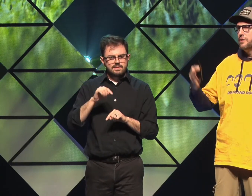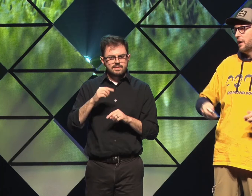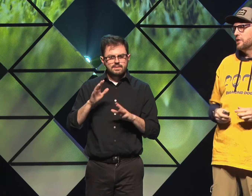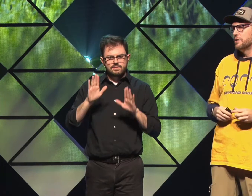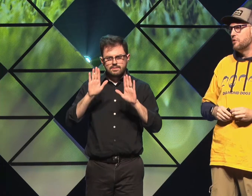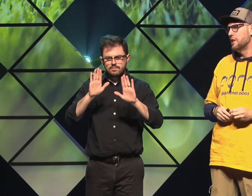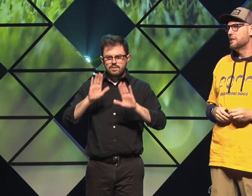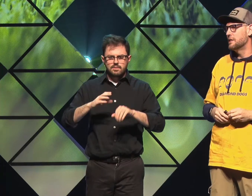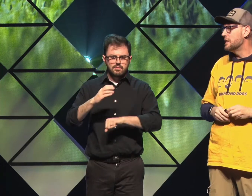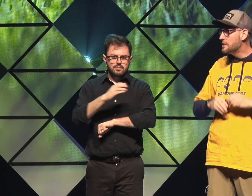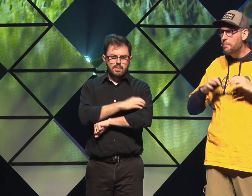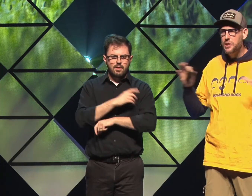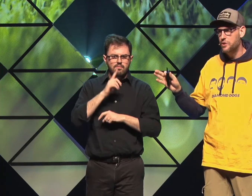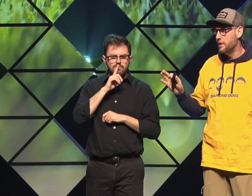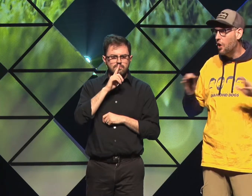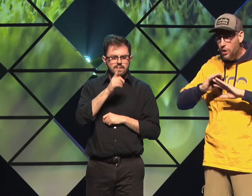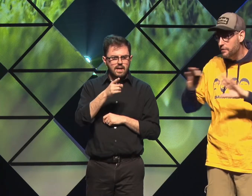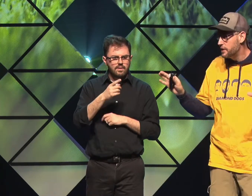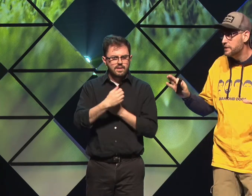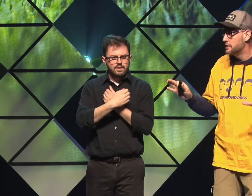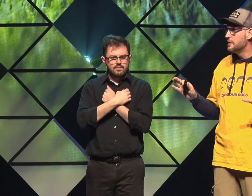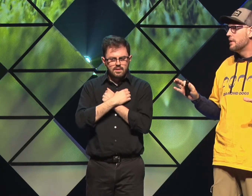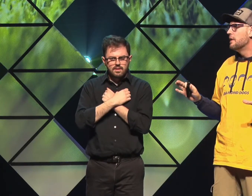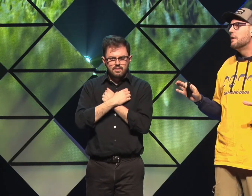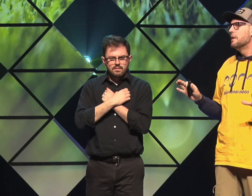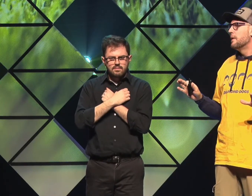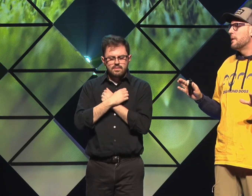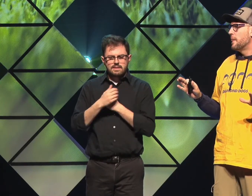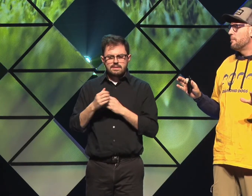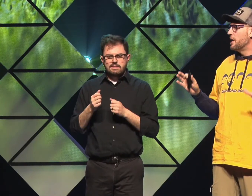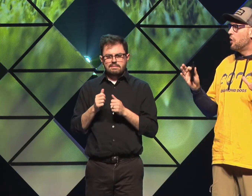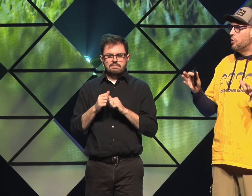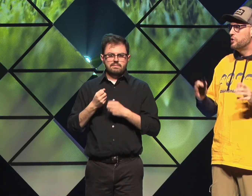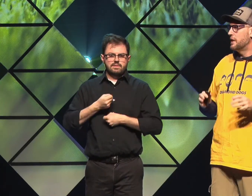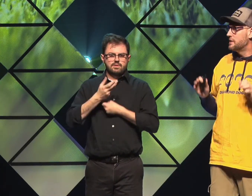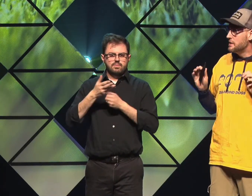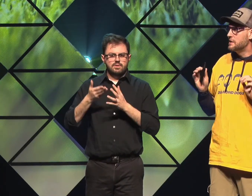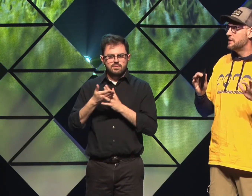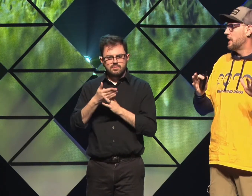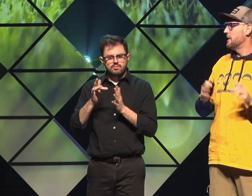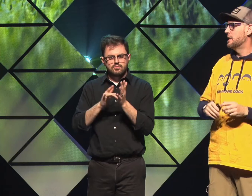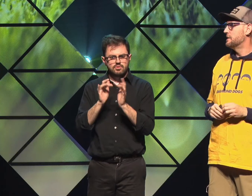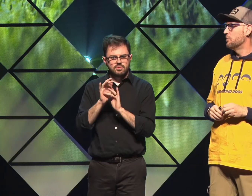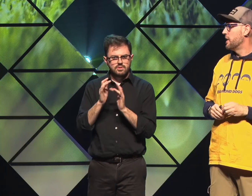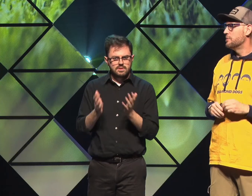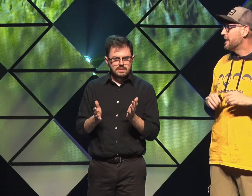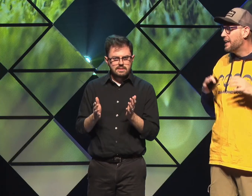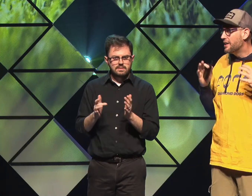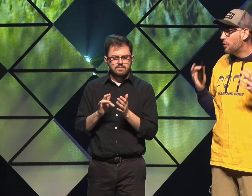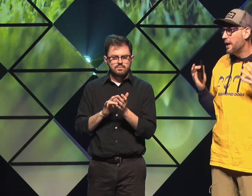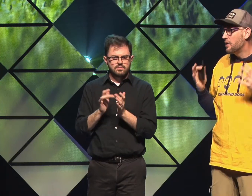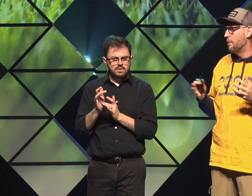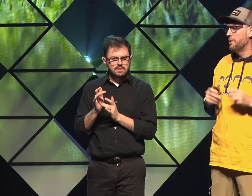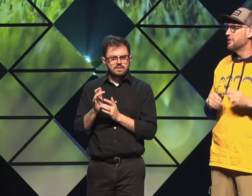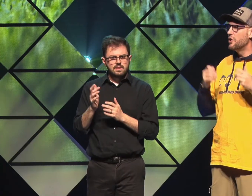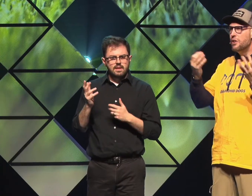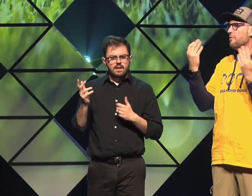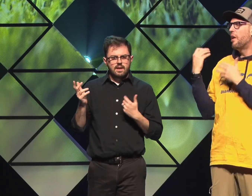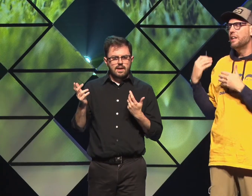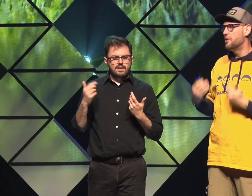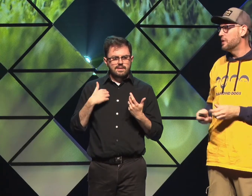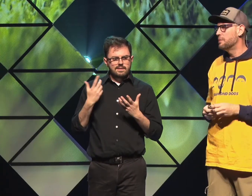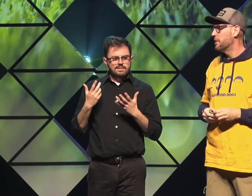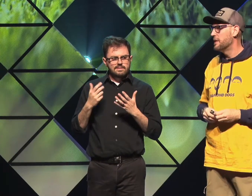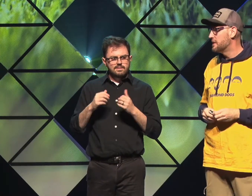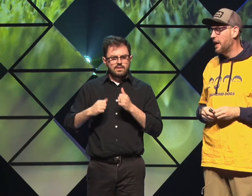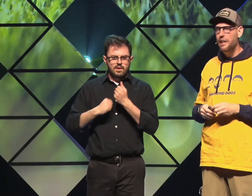and resurrection of Jesus. And it's a mystery, all of it is. But it holds us and sustains us in ways we can't quite comprehend. So you're